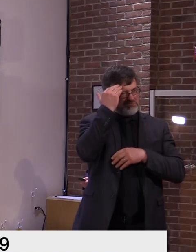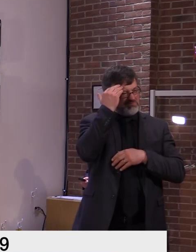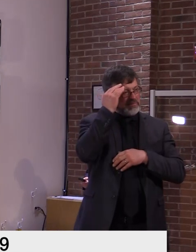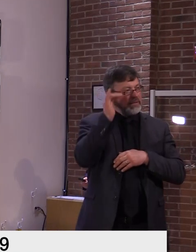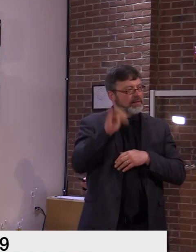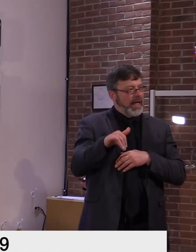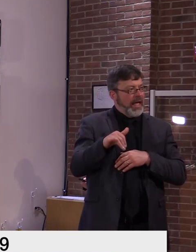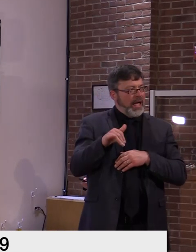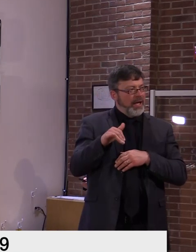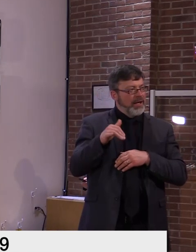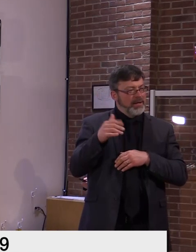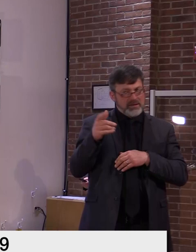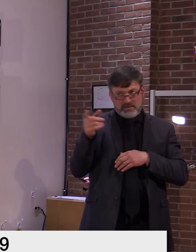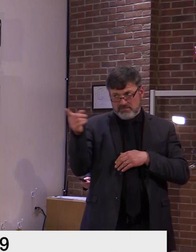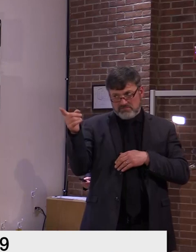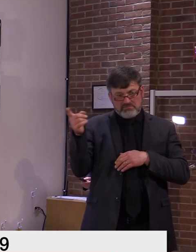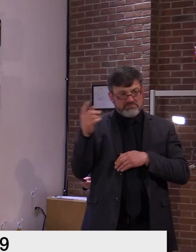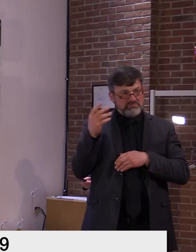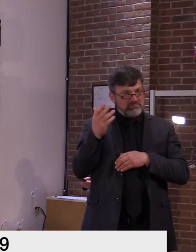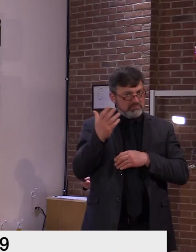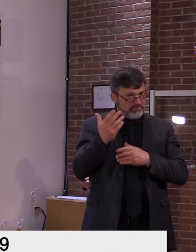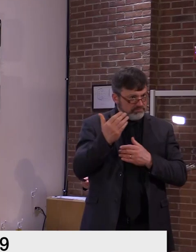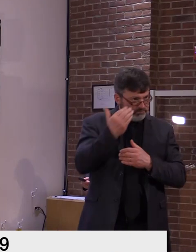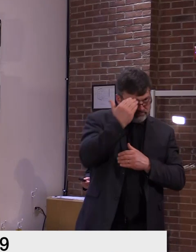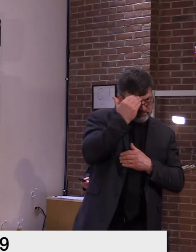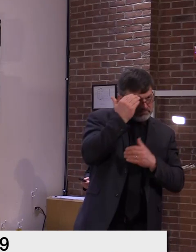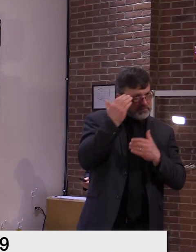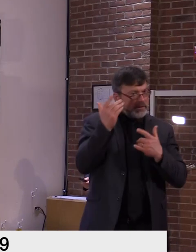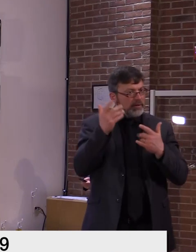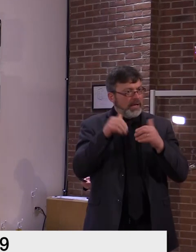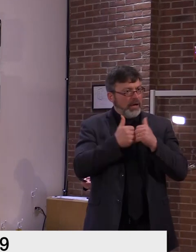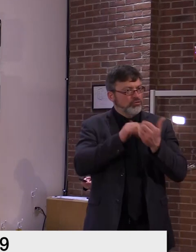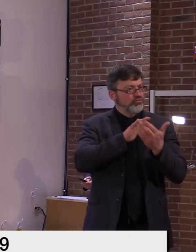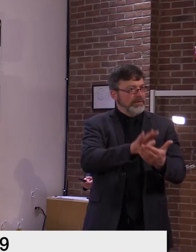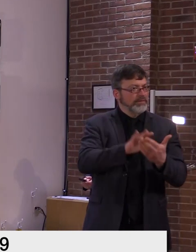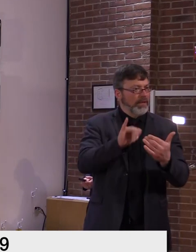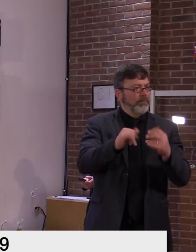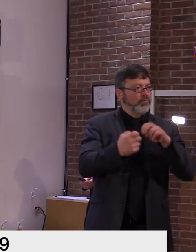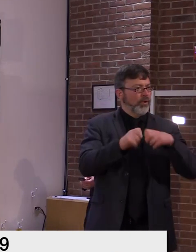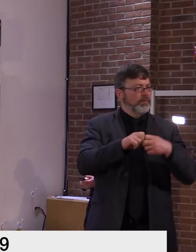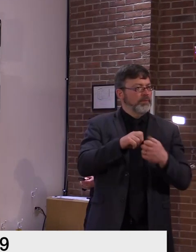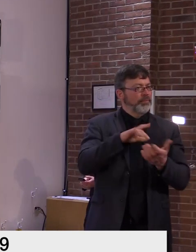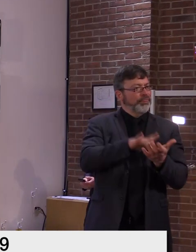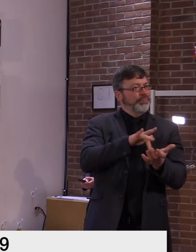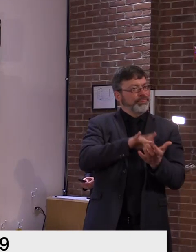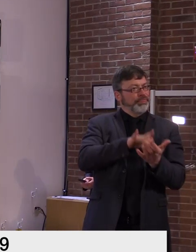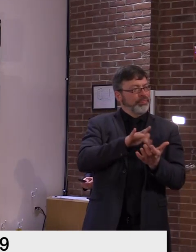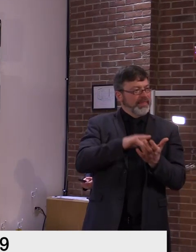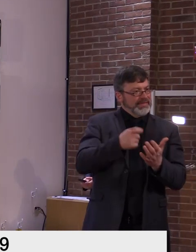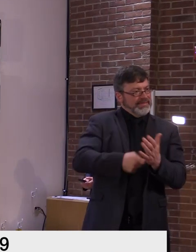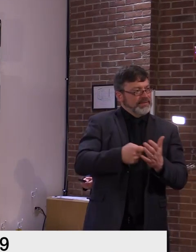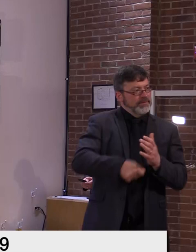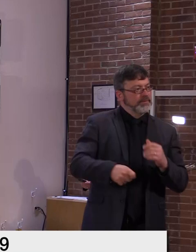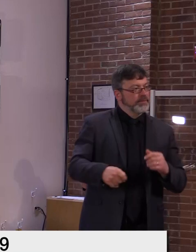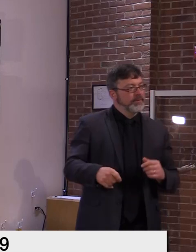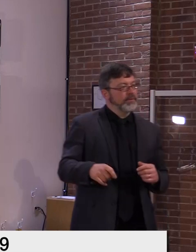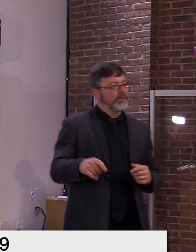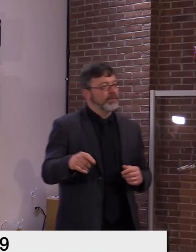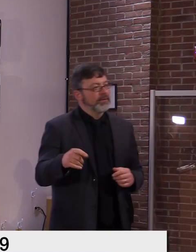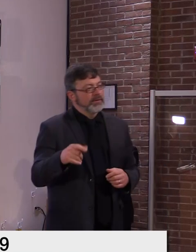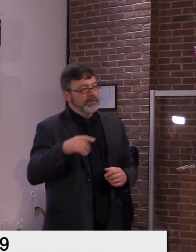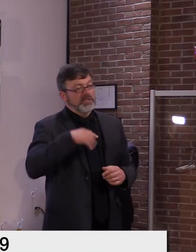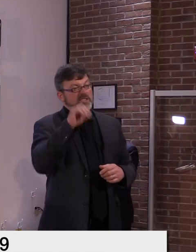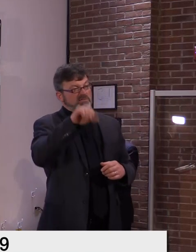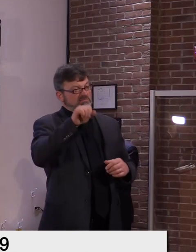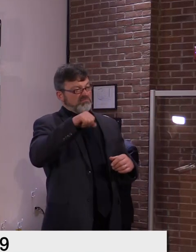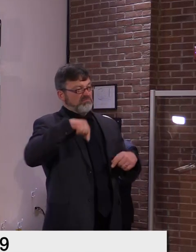our Secretary or Commissioner Tierney has talked about the digital equity and, you know, the